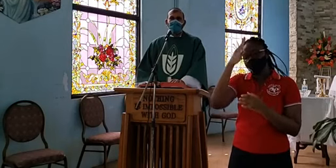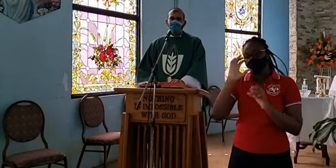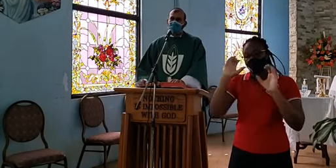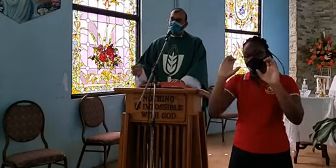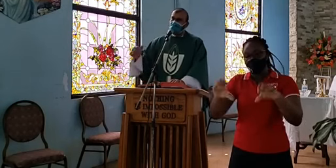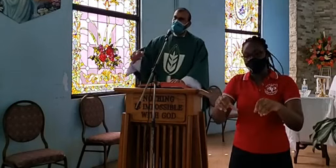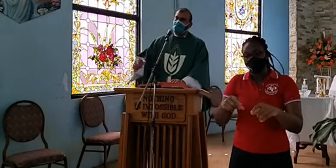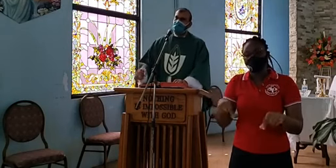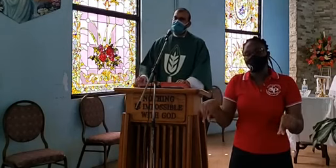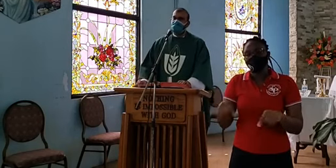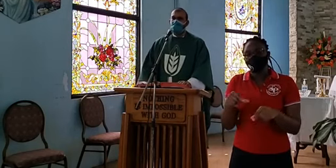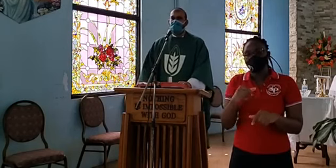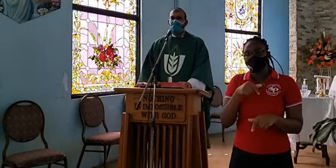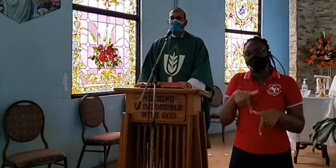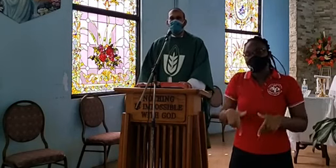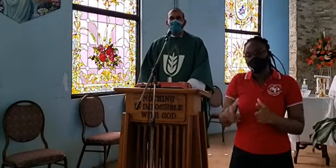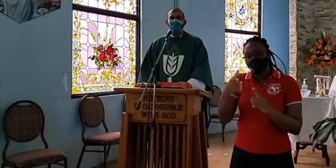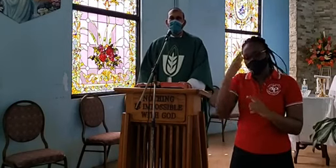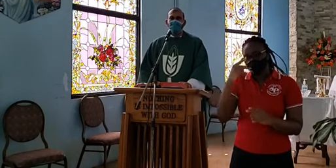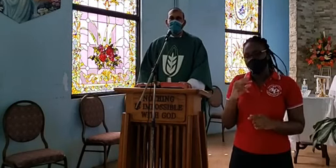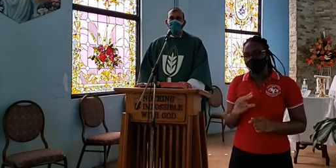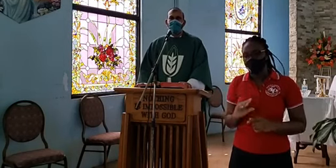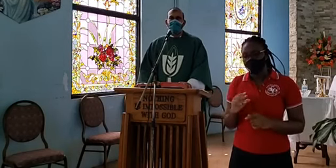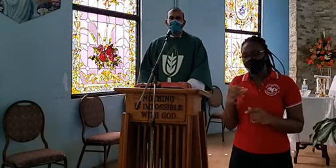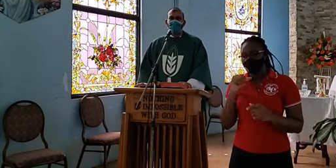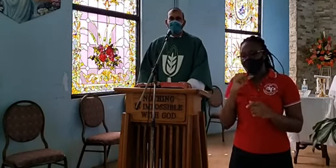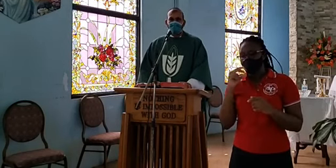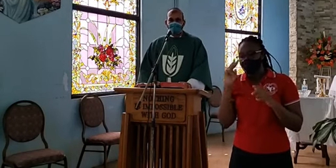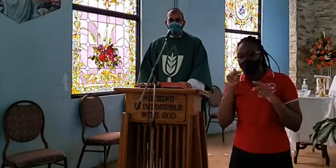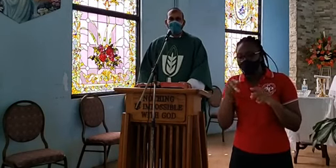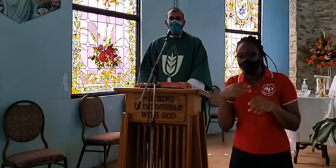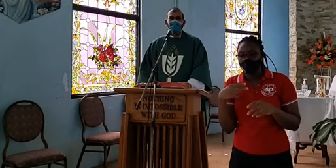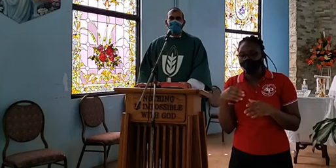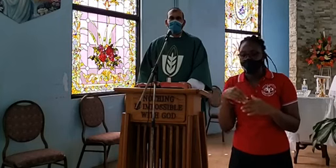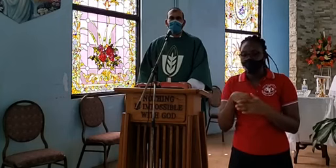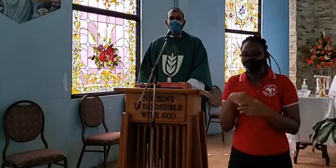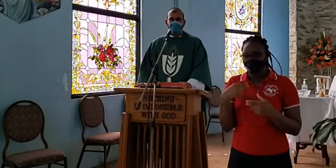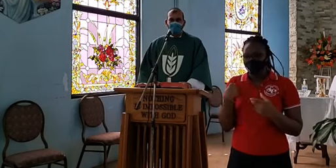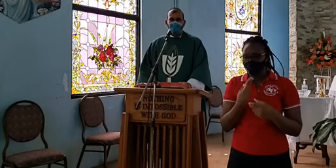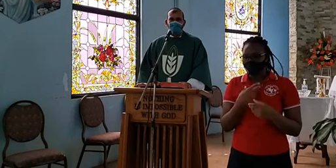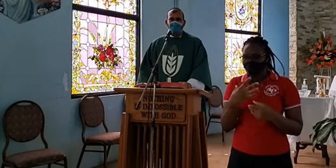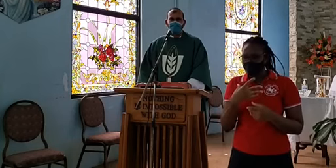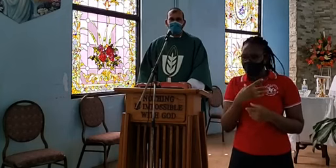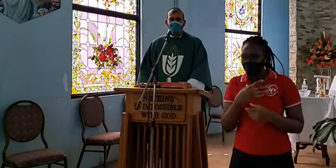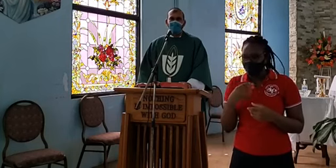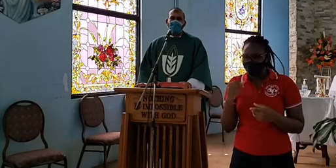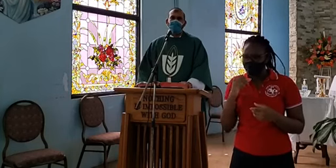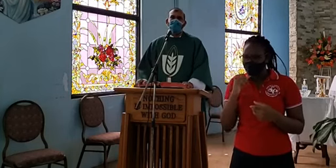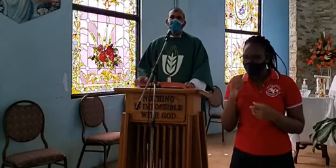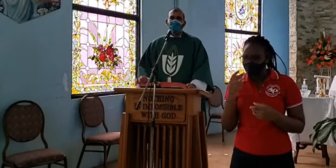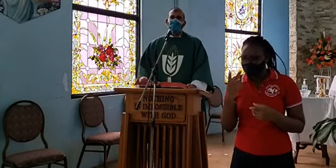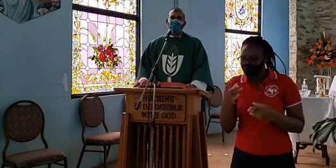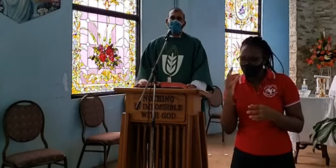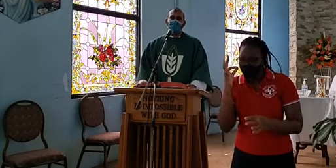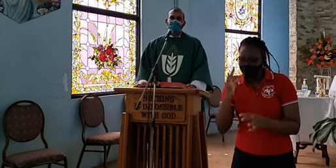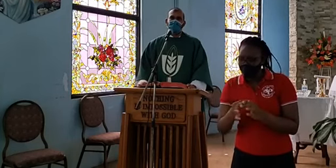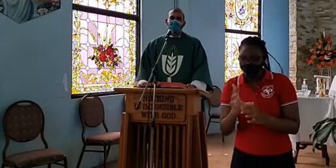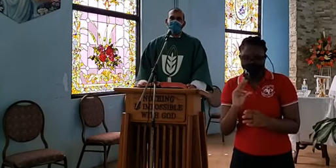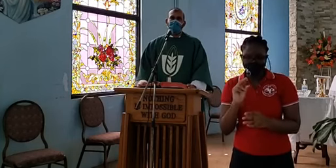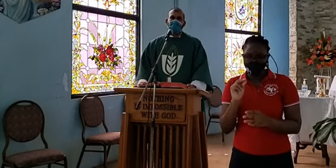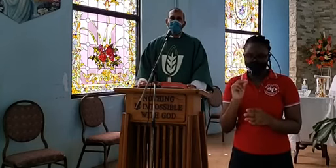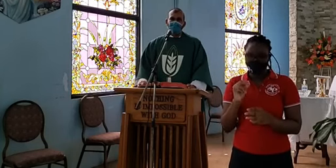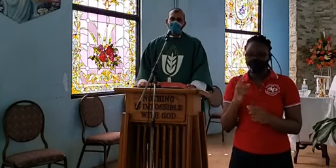God not look at us and be amazed at our lack of faith. But when He looks at